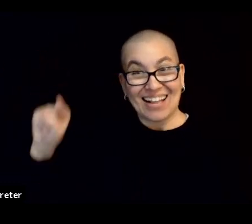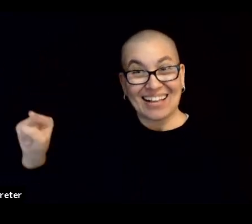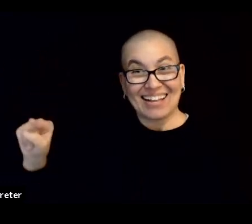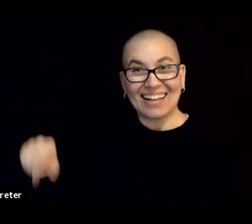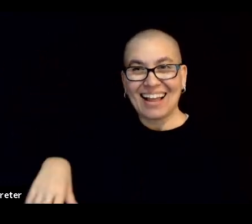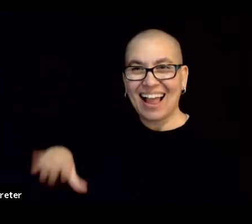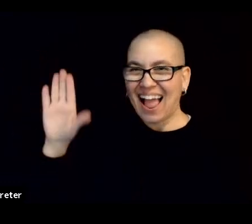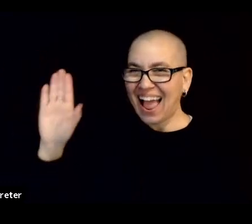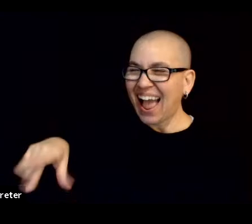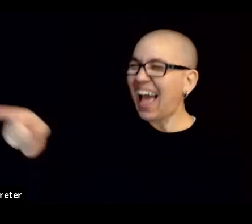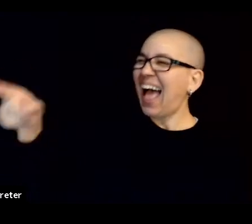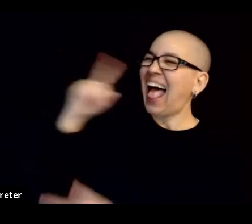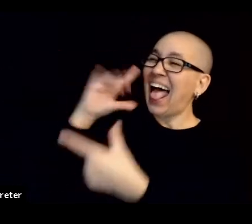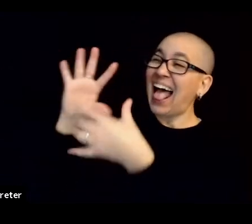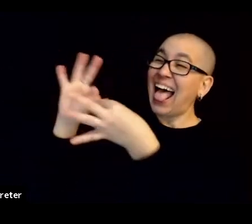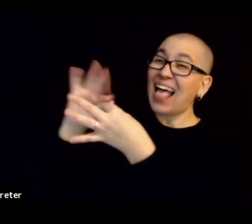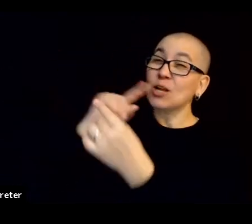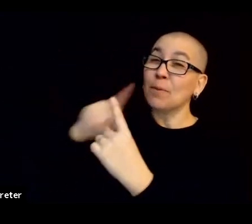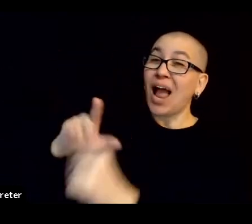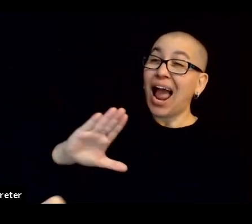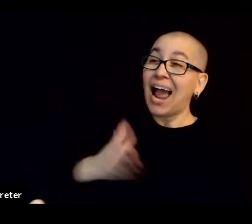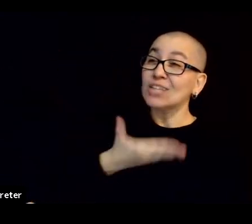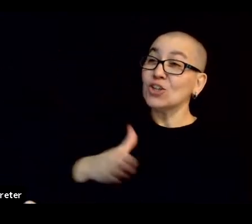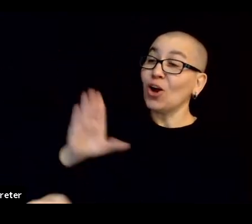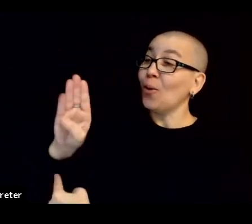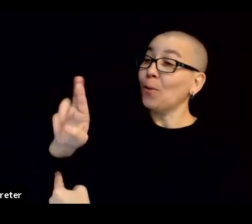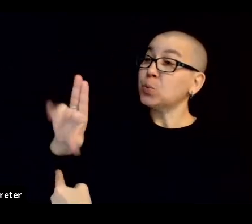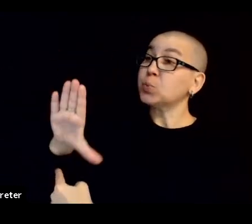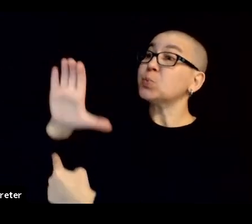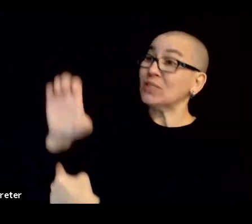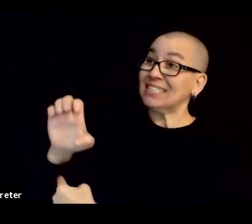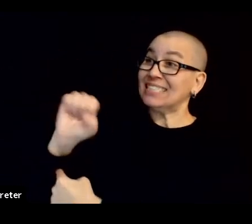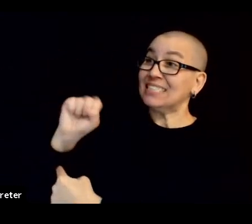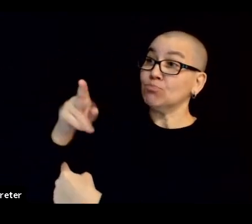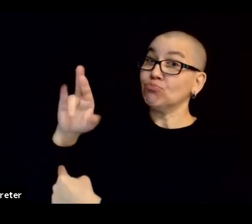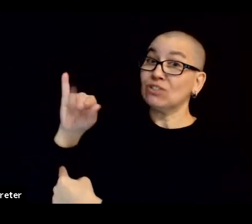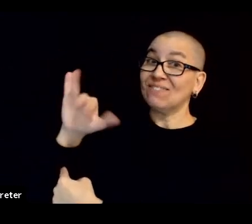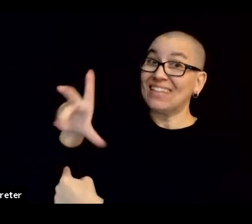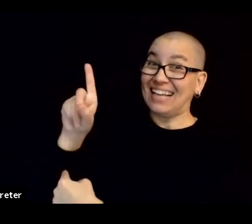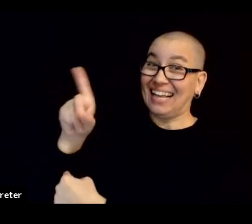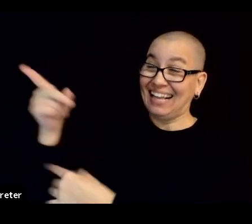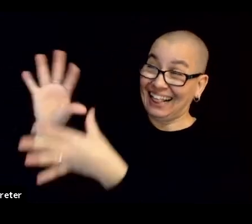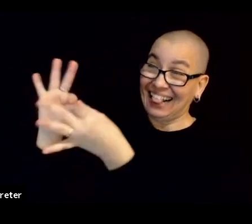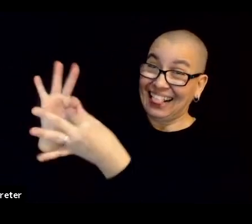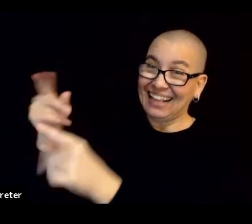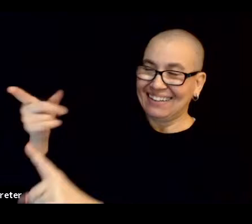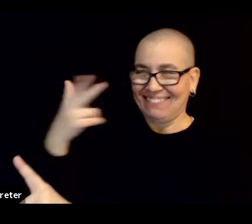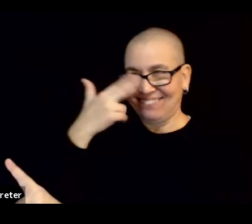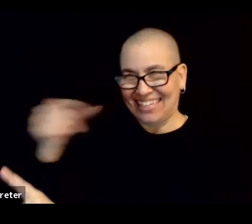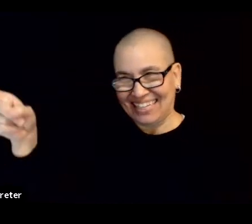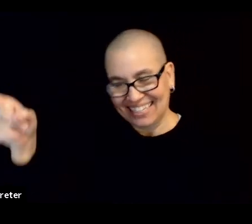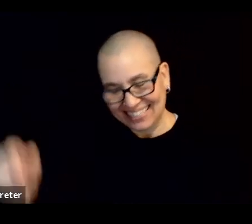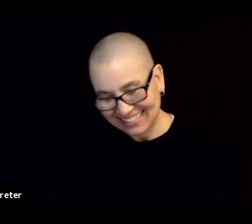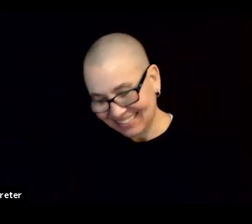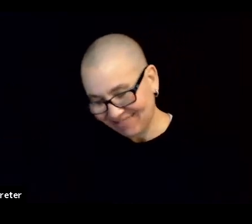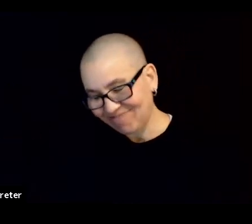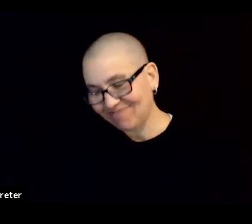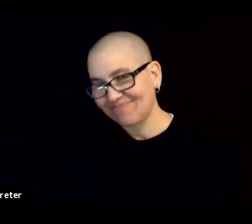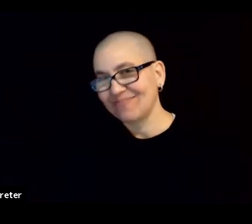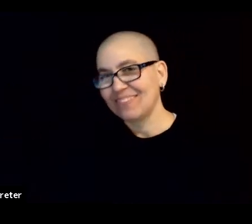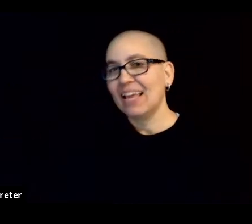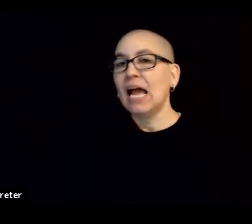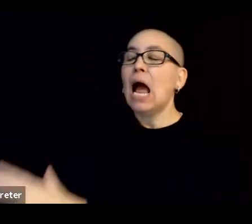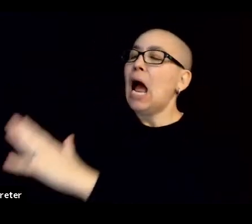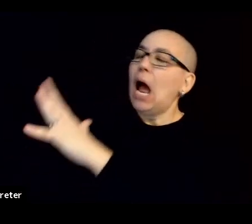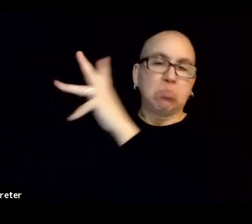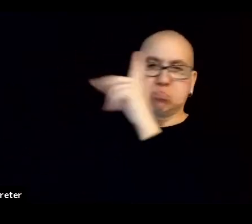that. Also, getting back to this communication about the number of doses. Last week, you